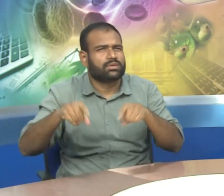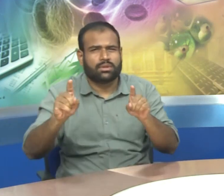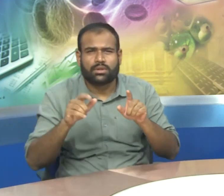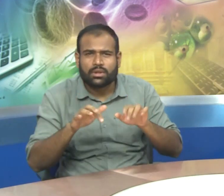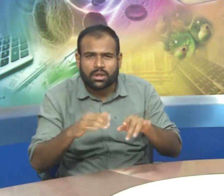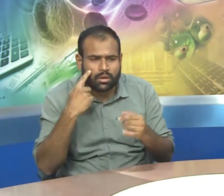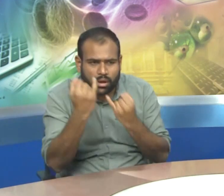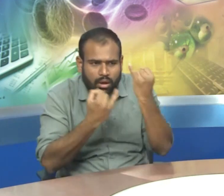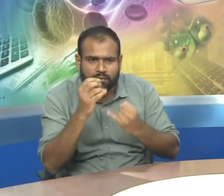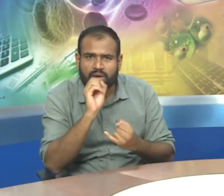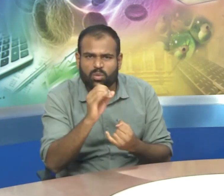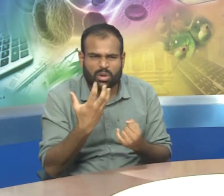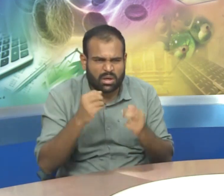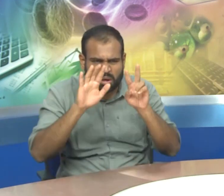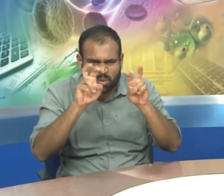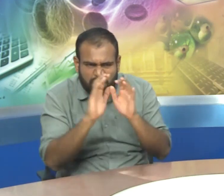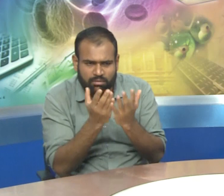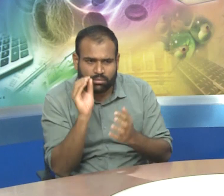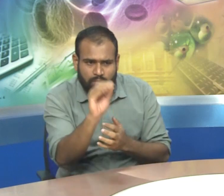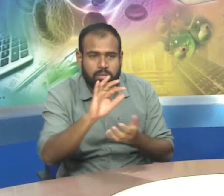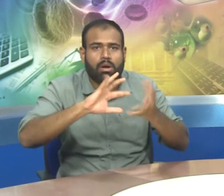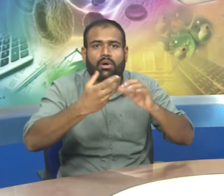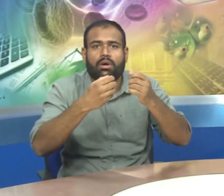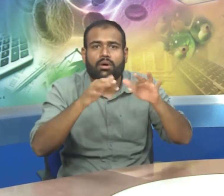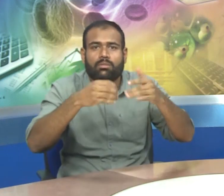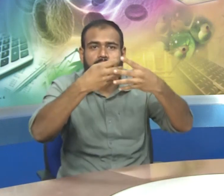services, which are provided in anticipation.